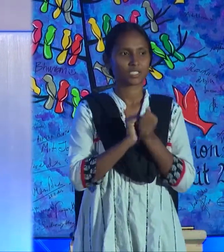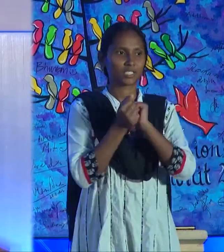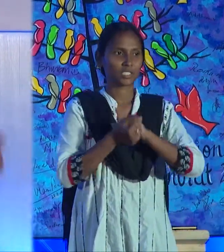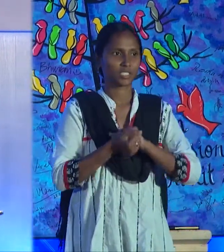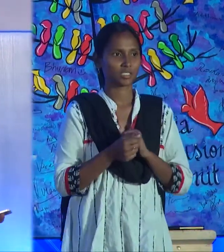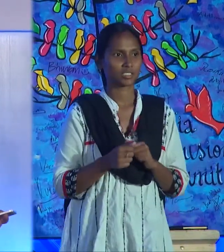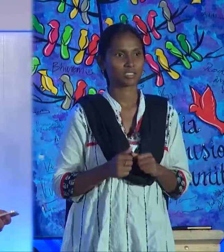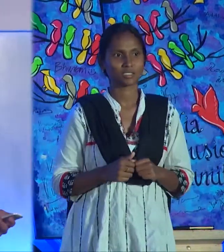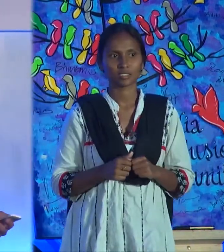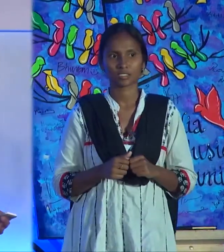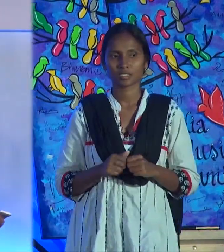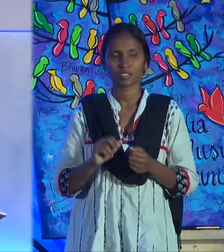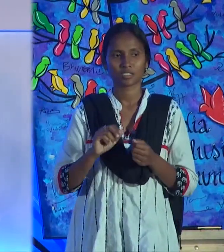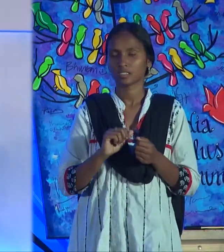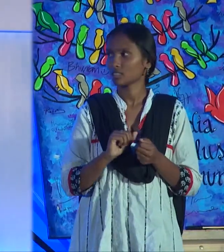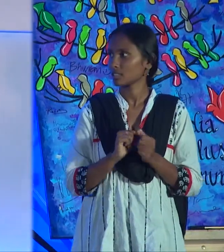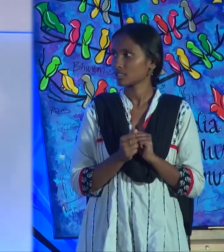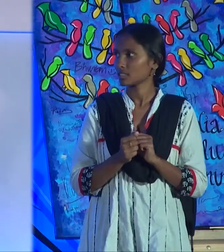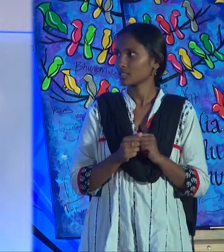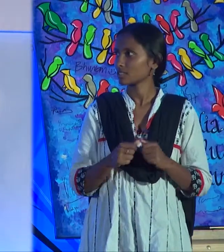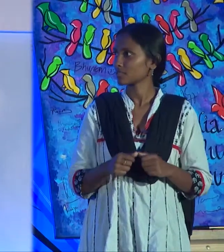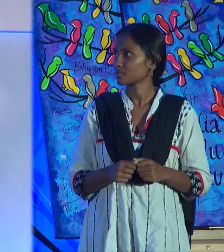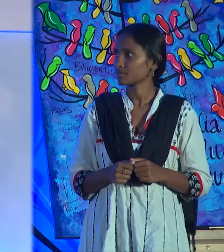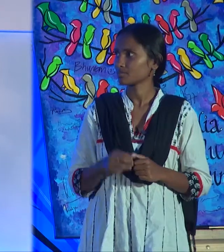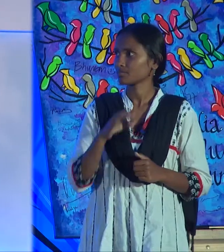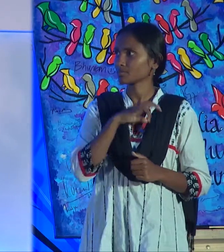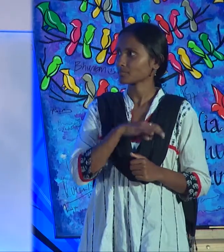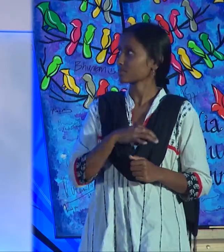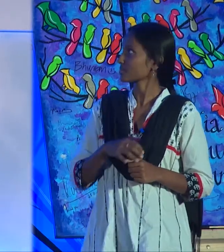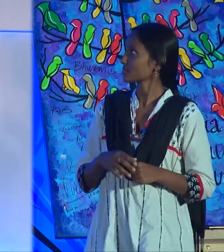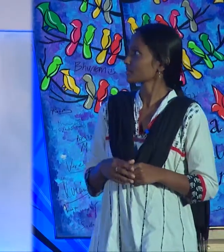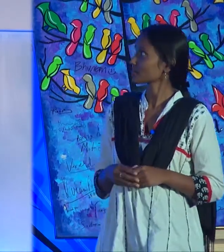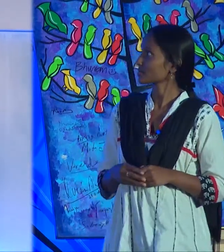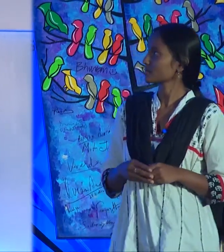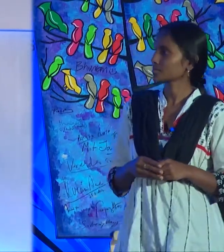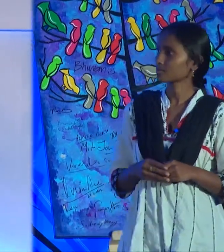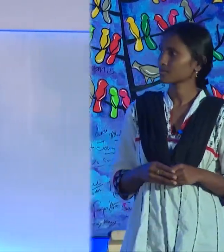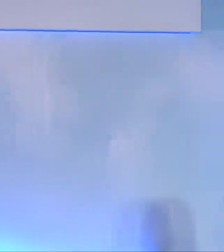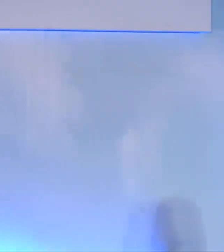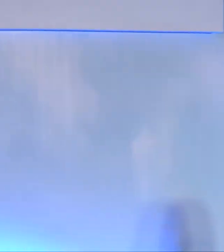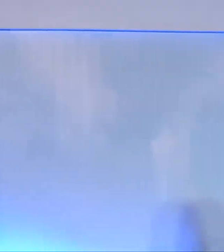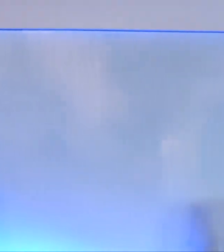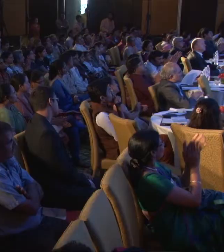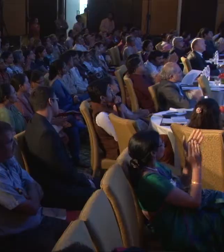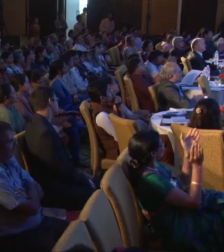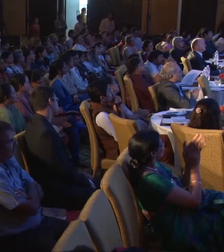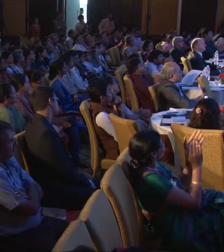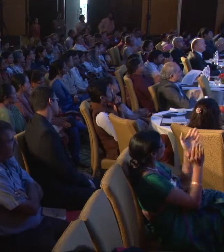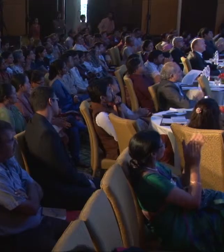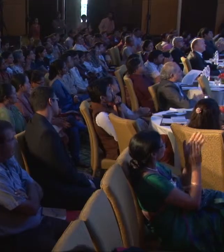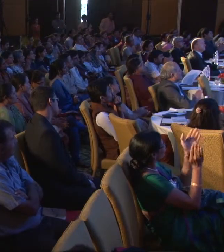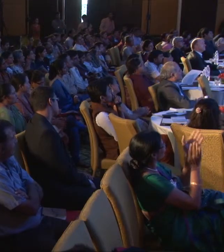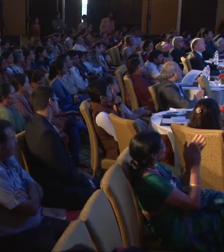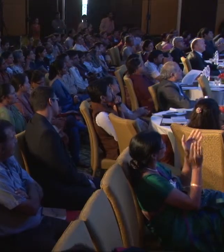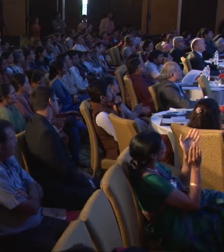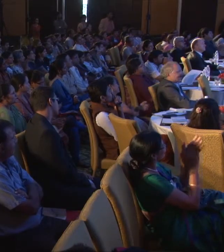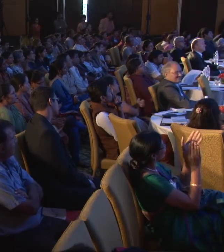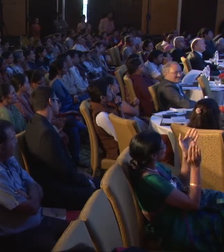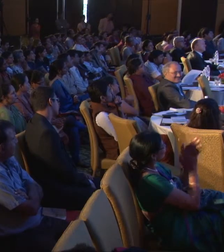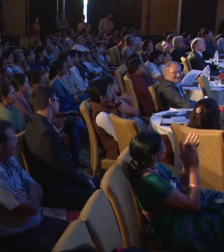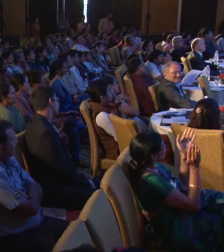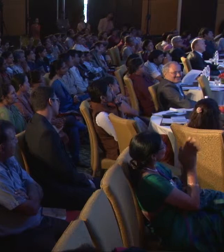into I am possible. It's as simple as that.